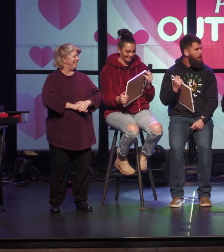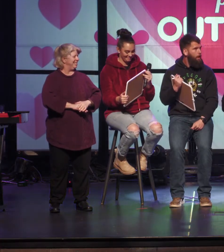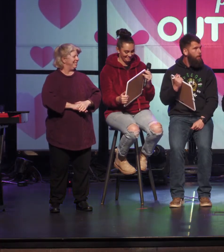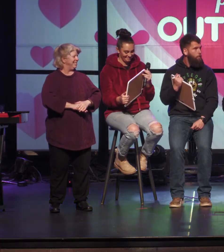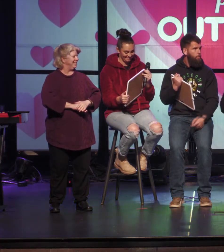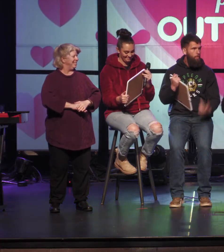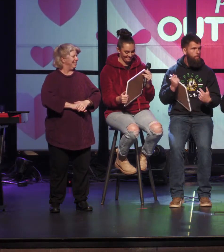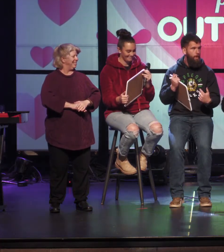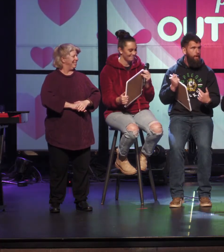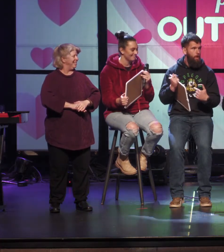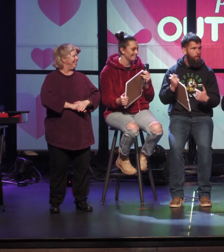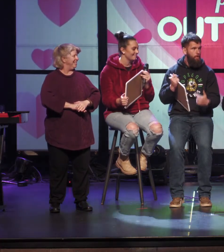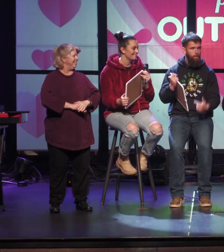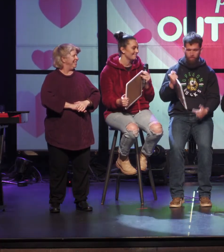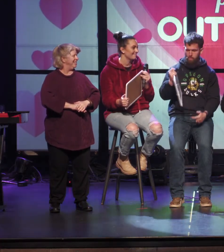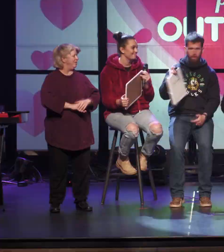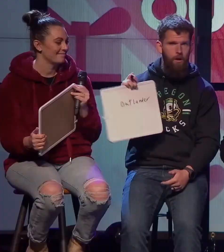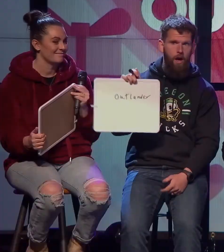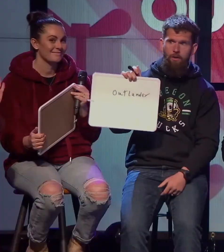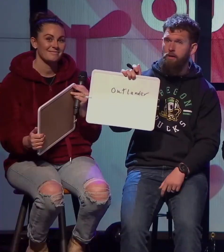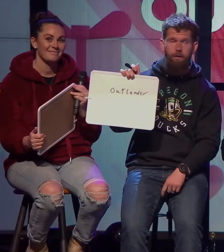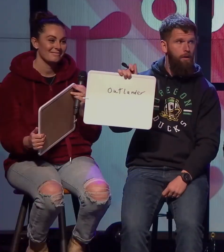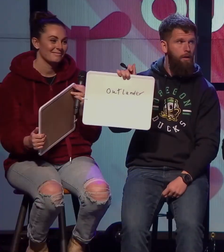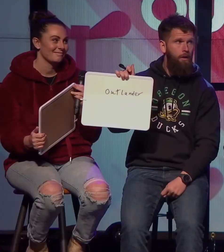Okay. What is your?